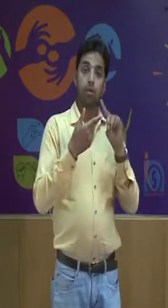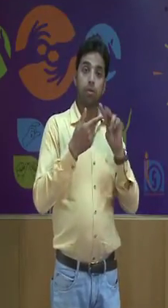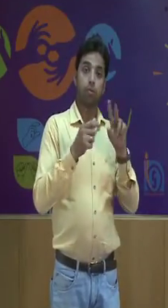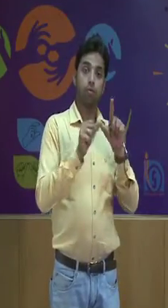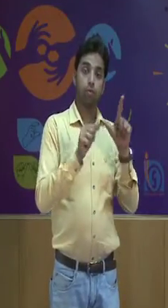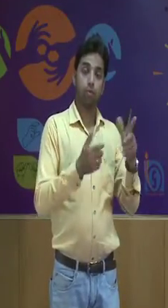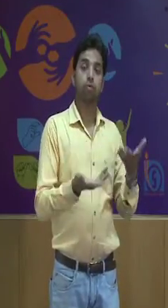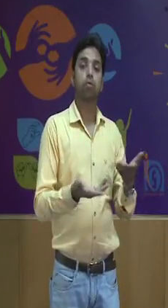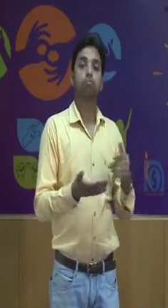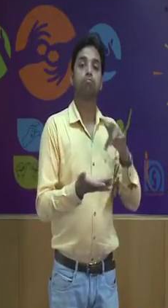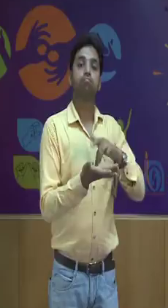and modern India.